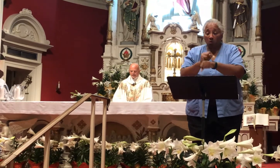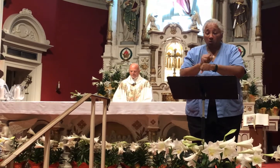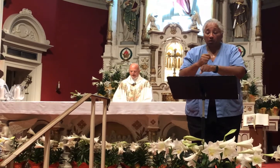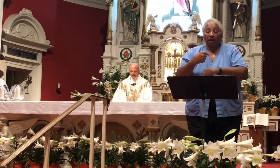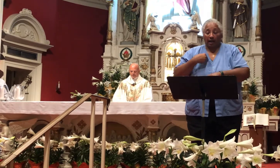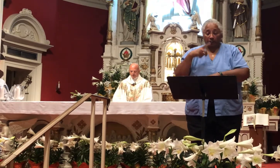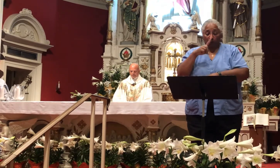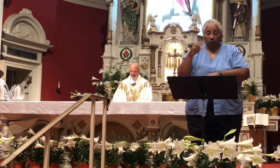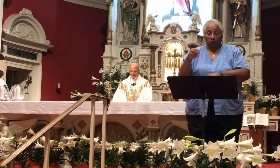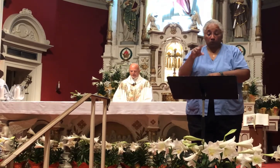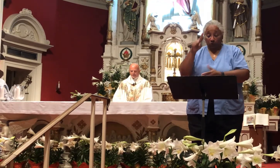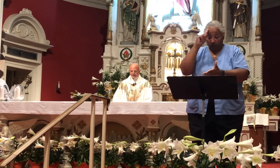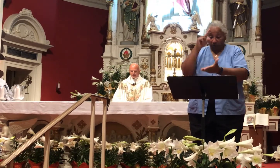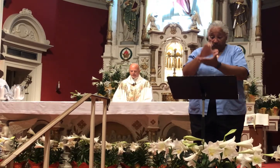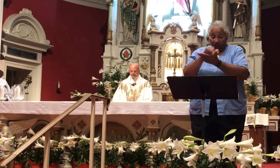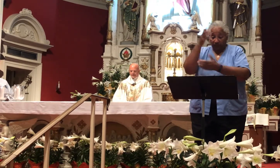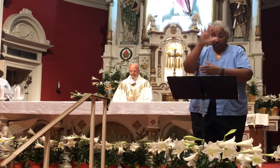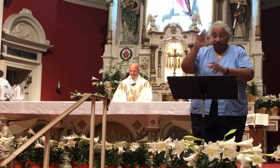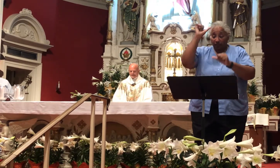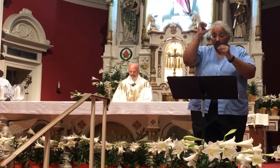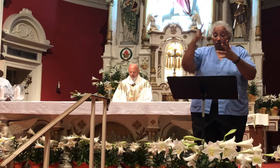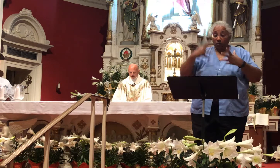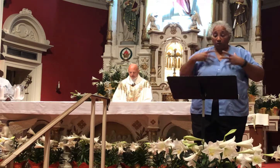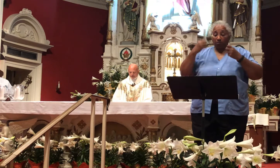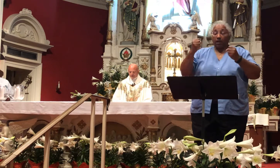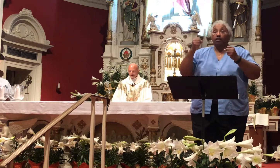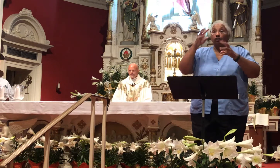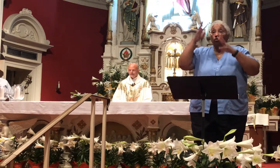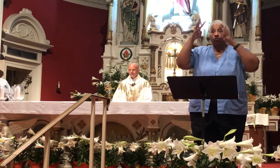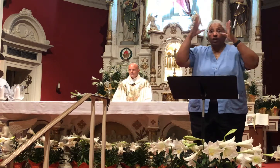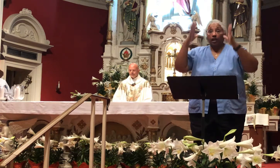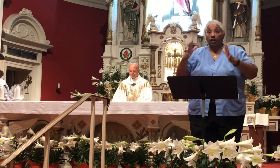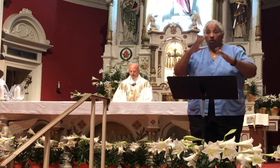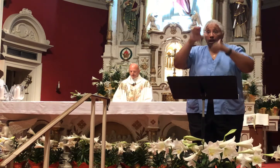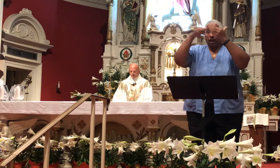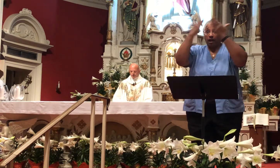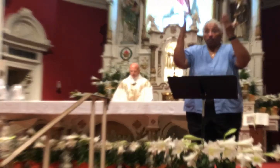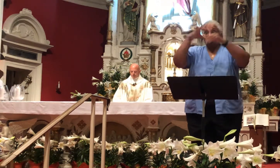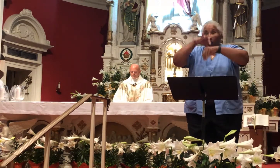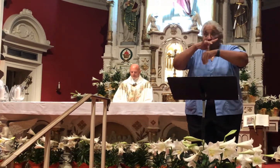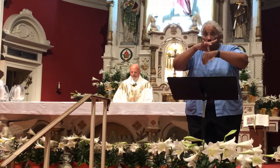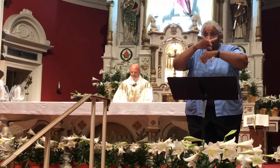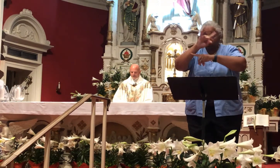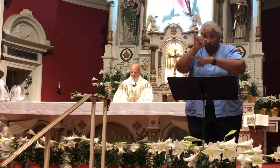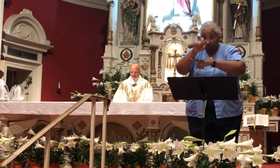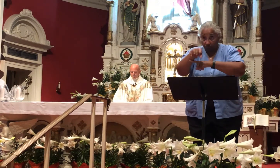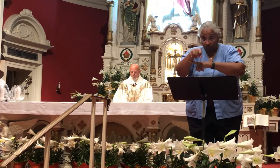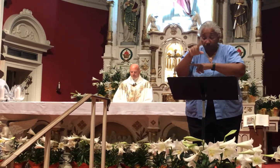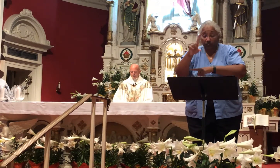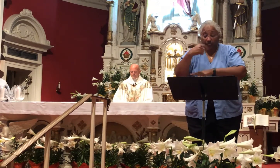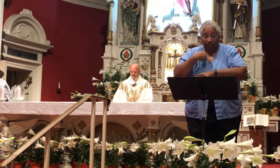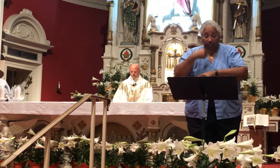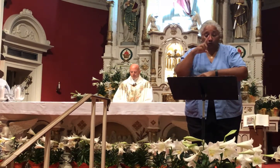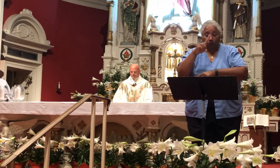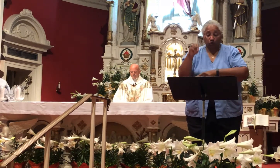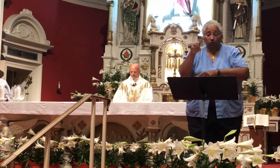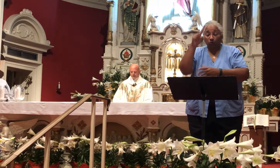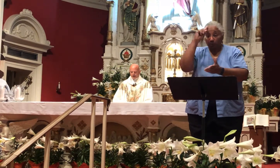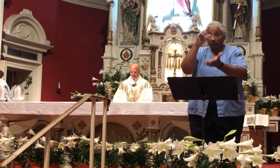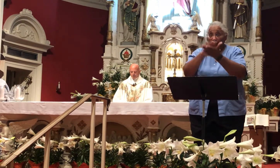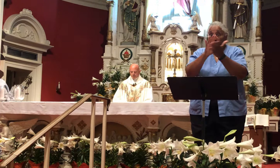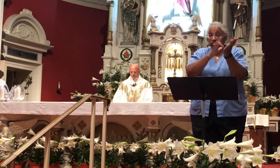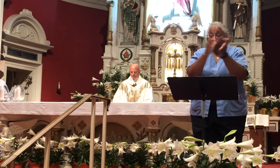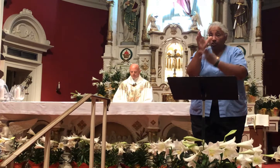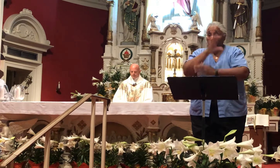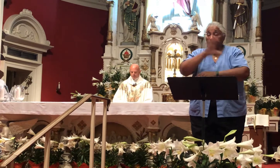God, the Father Almighty, creator of heaven and earth? I do. Do you believe in Jesus Christ, his only Son,